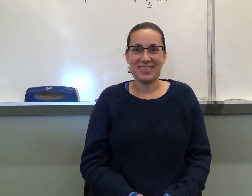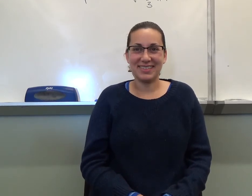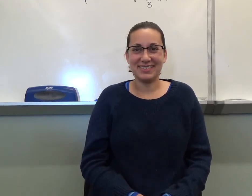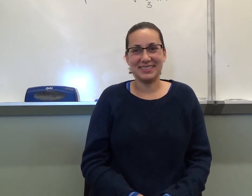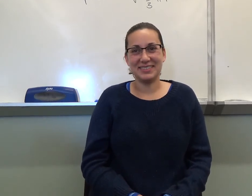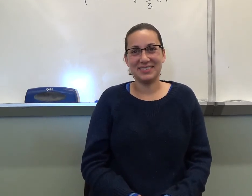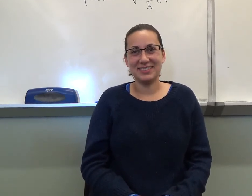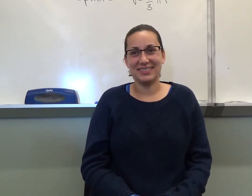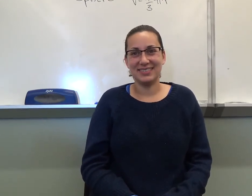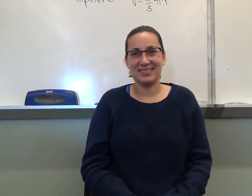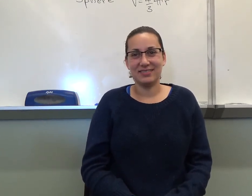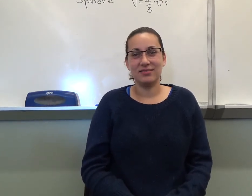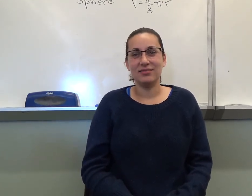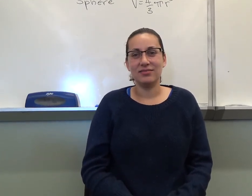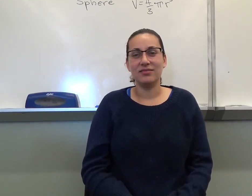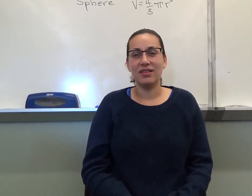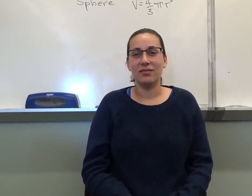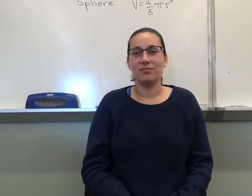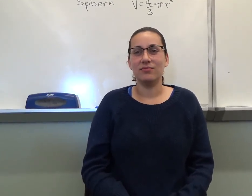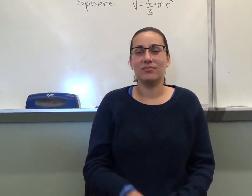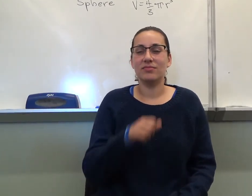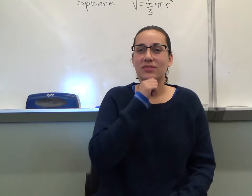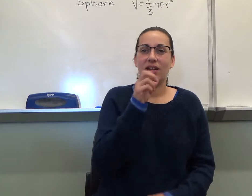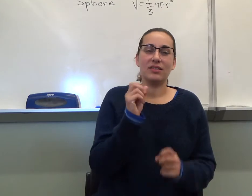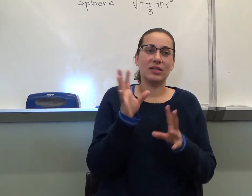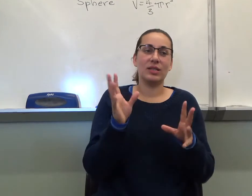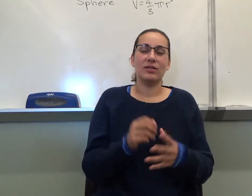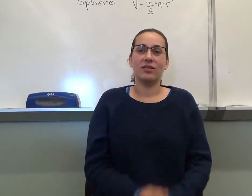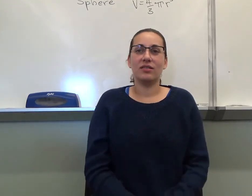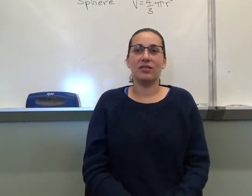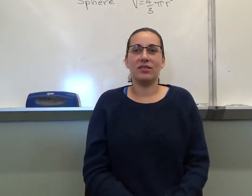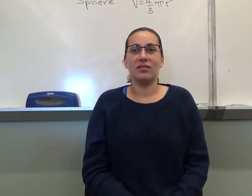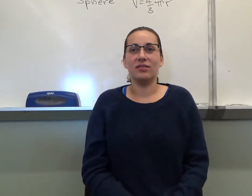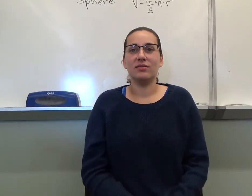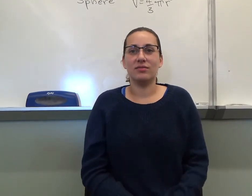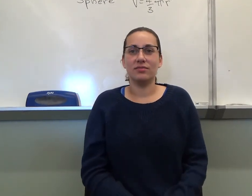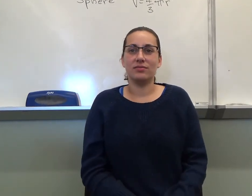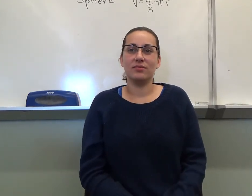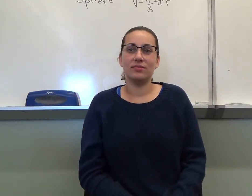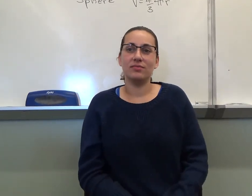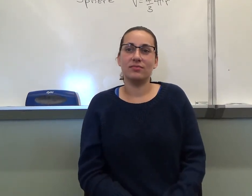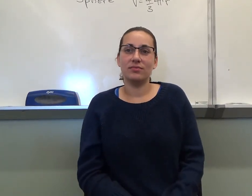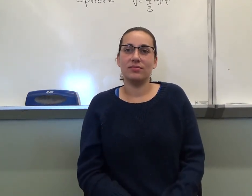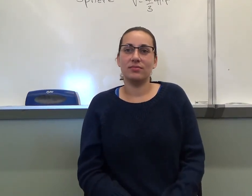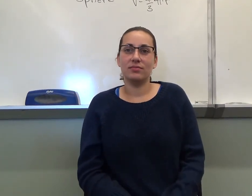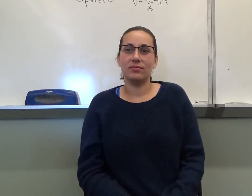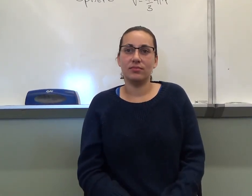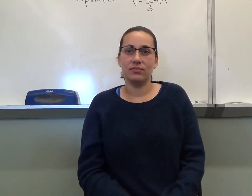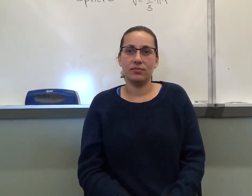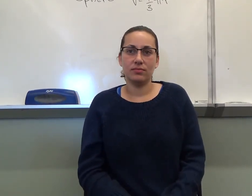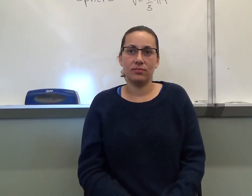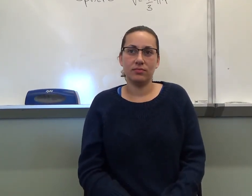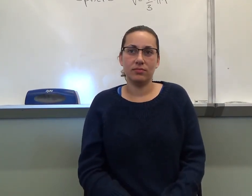happen, but that is an assumption. That kind of thing started happening here at NPC in